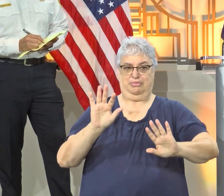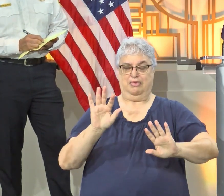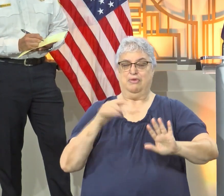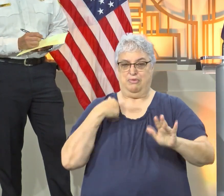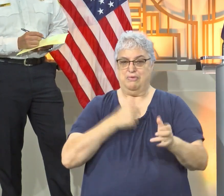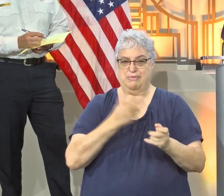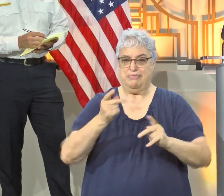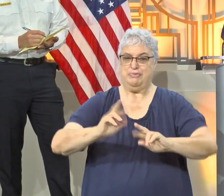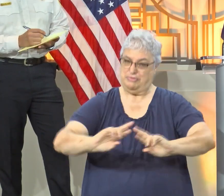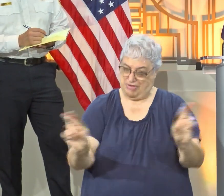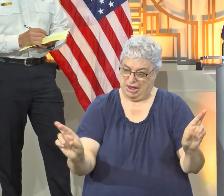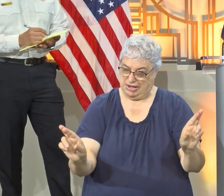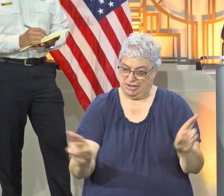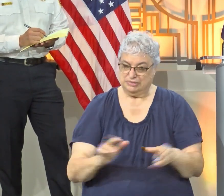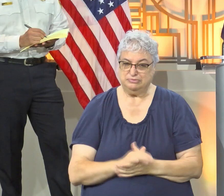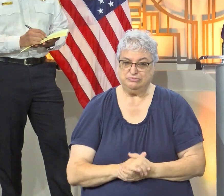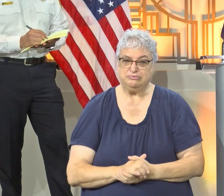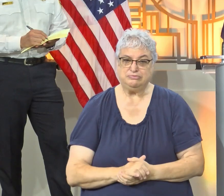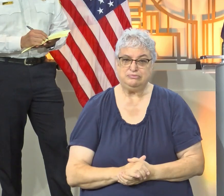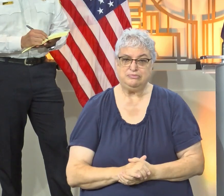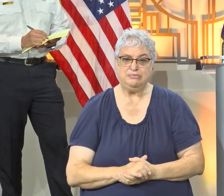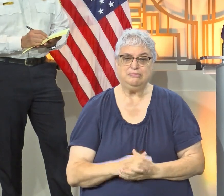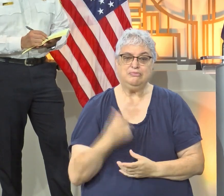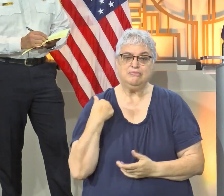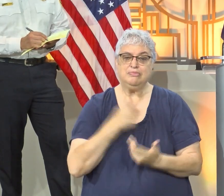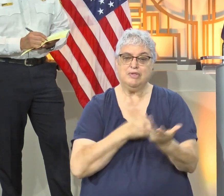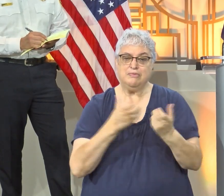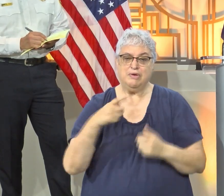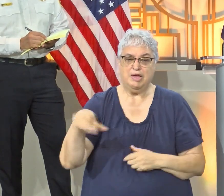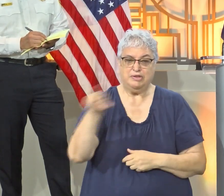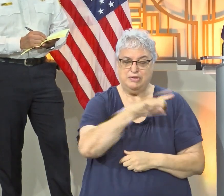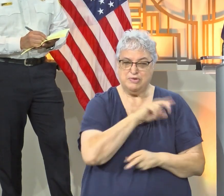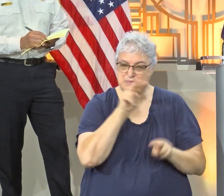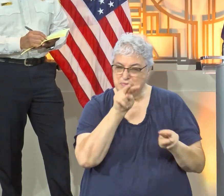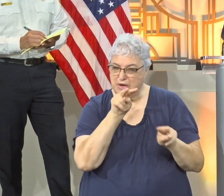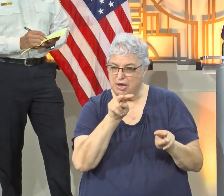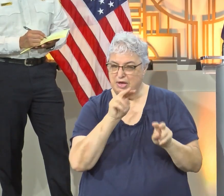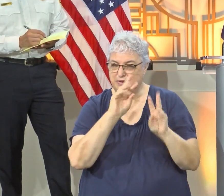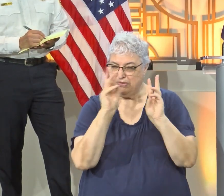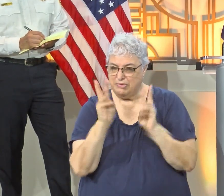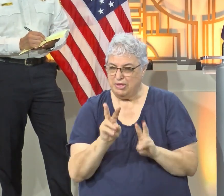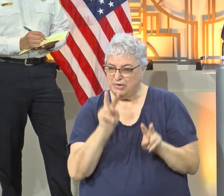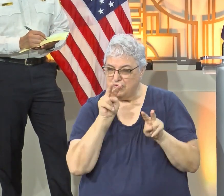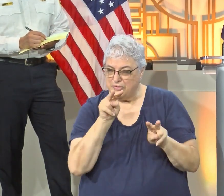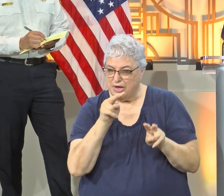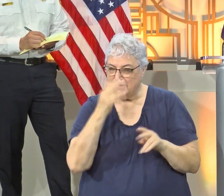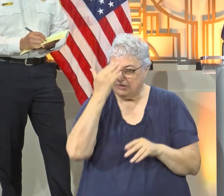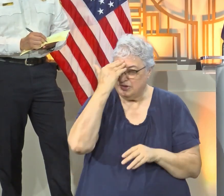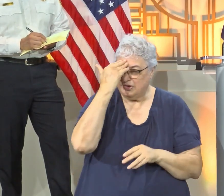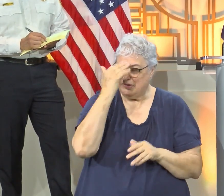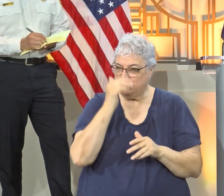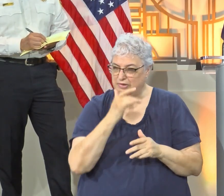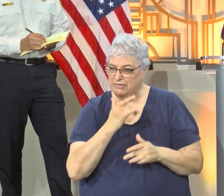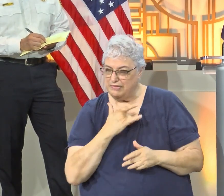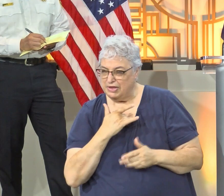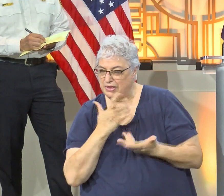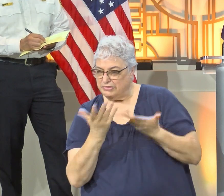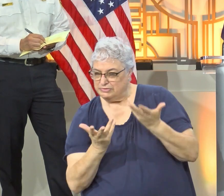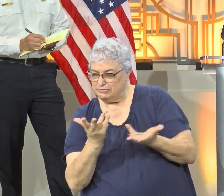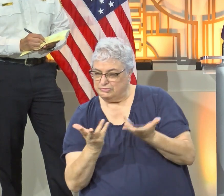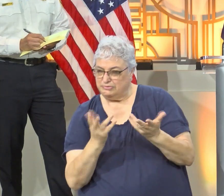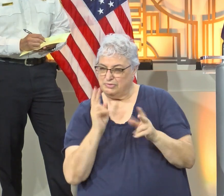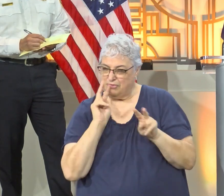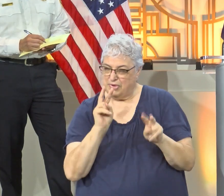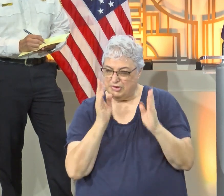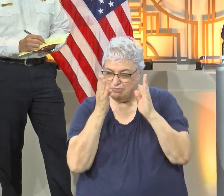aware. And so again, we want you to be weather aware, weather alert, pay special close attention